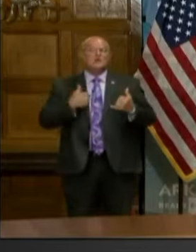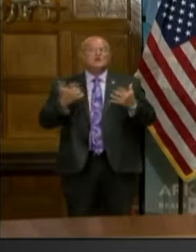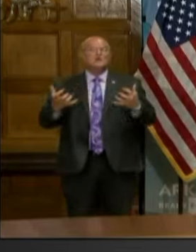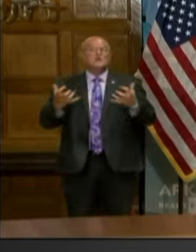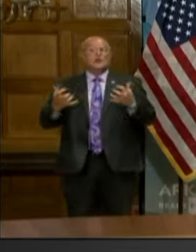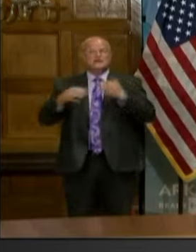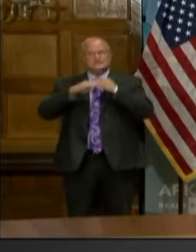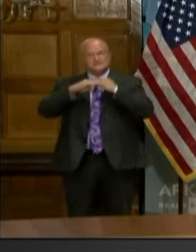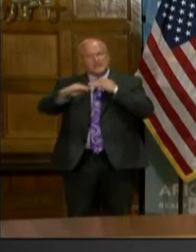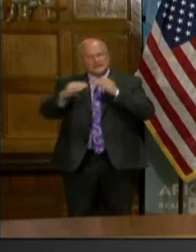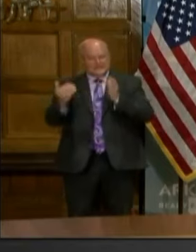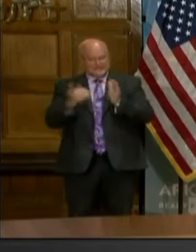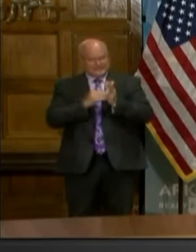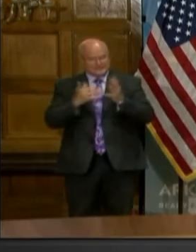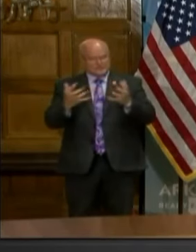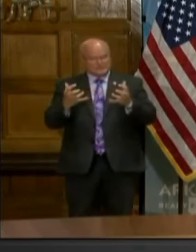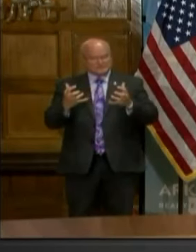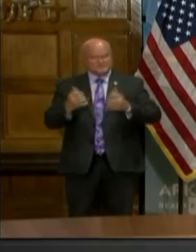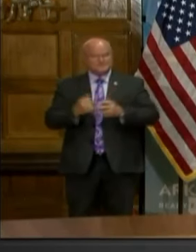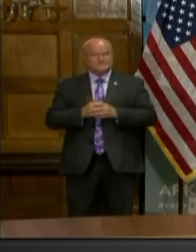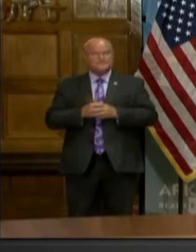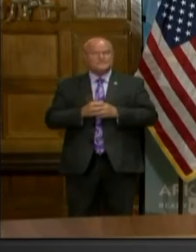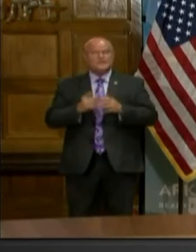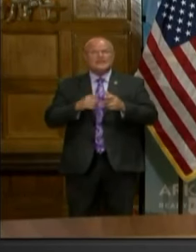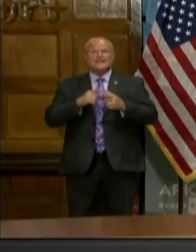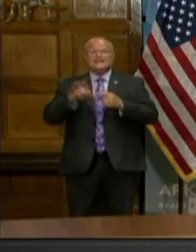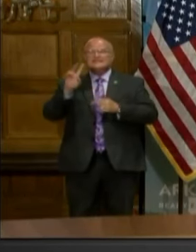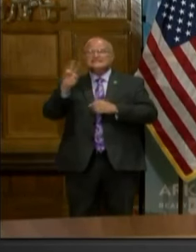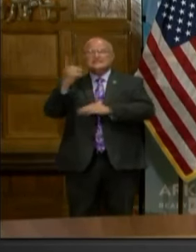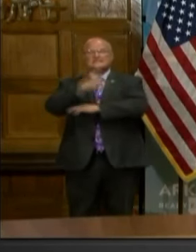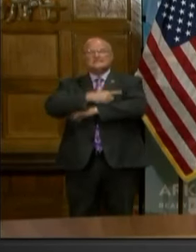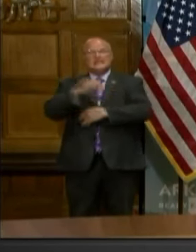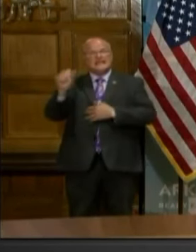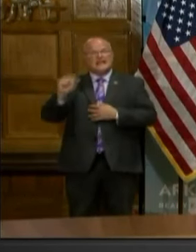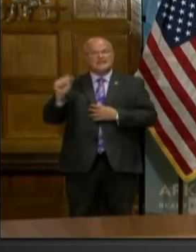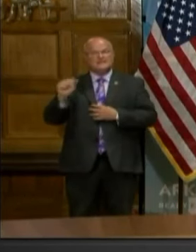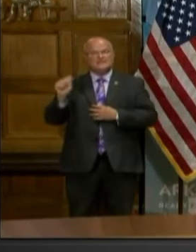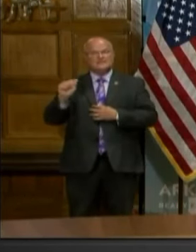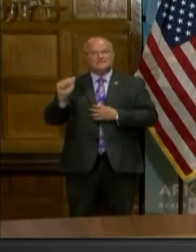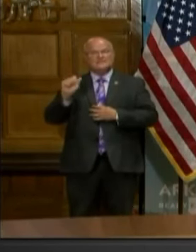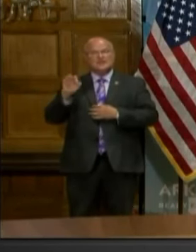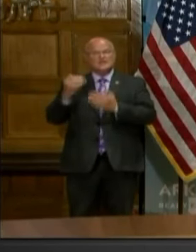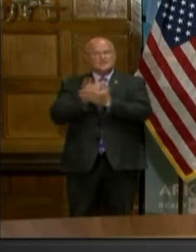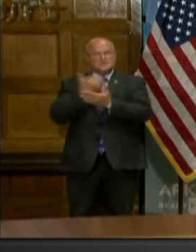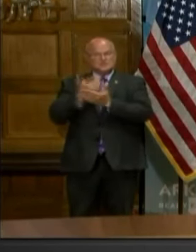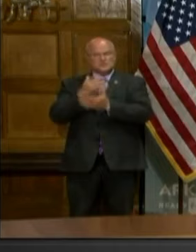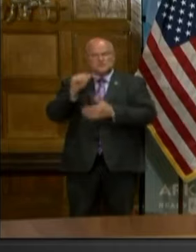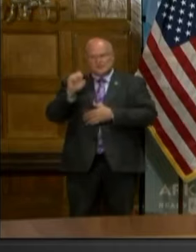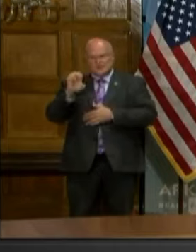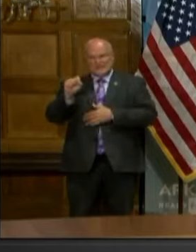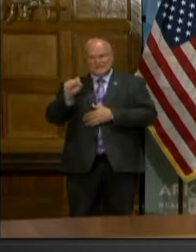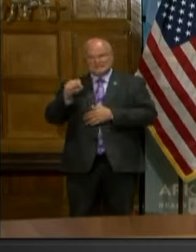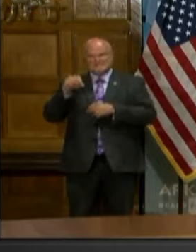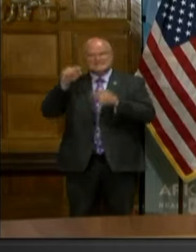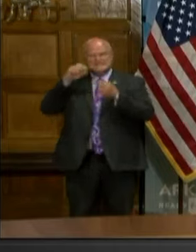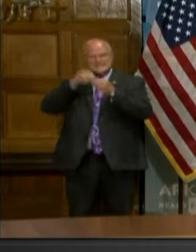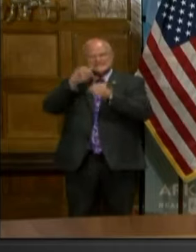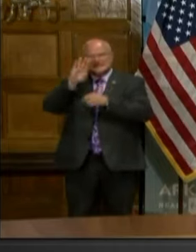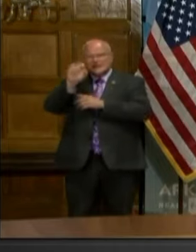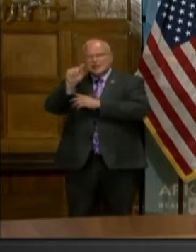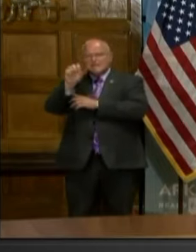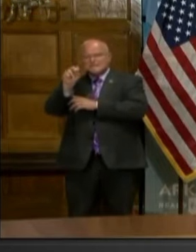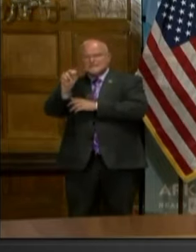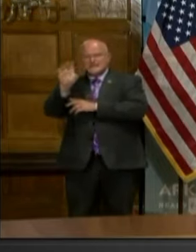be able to flatten that out. And then the 7-day rolling average of new cases in Benton County. And